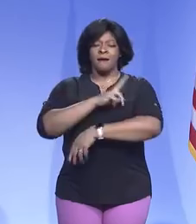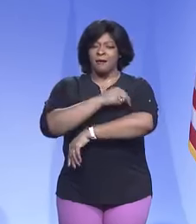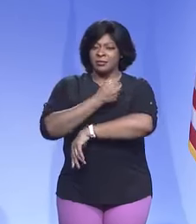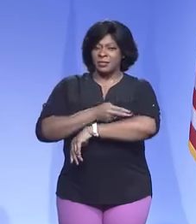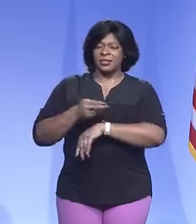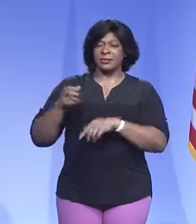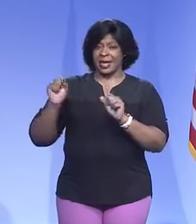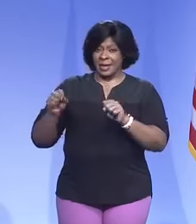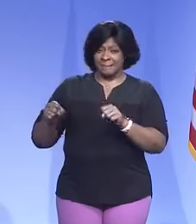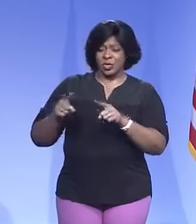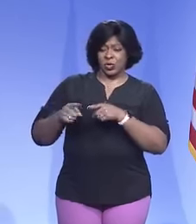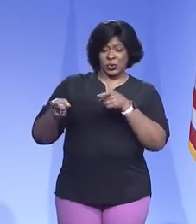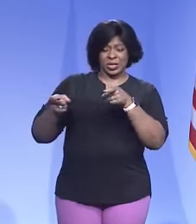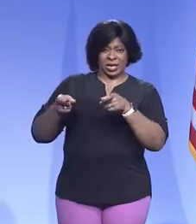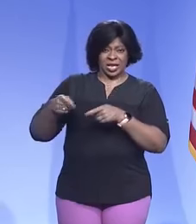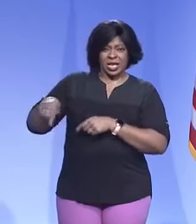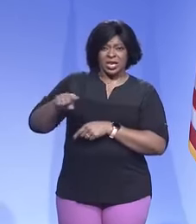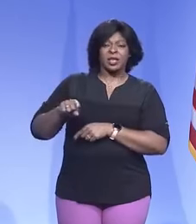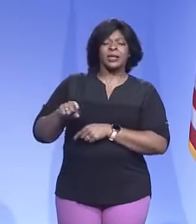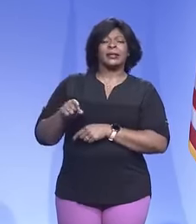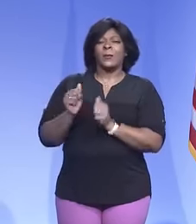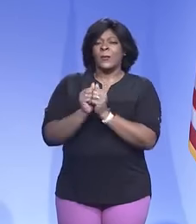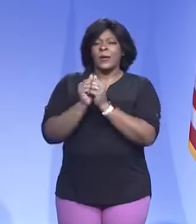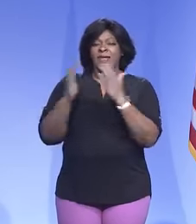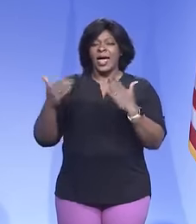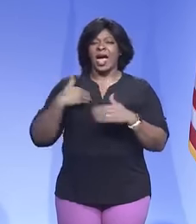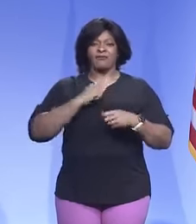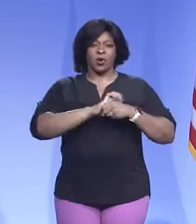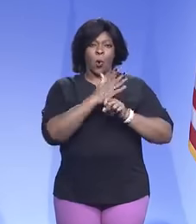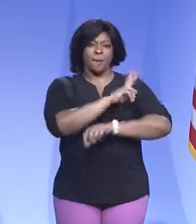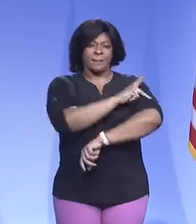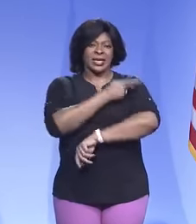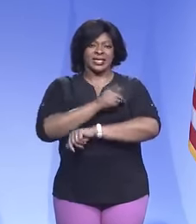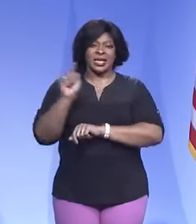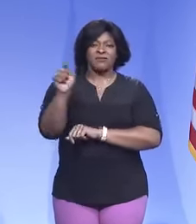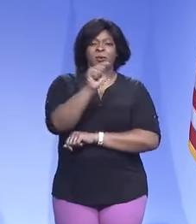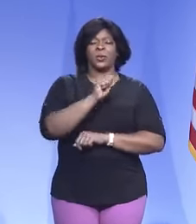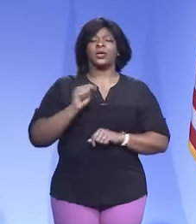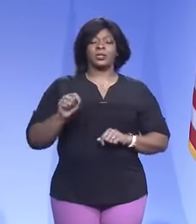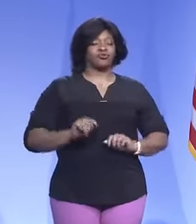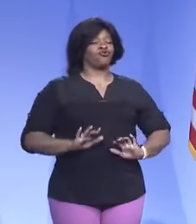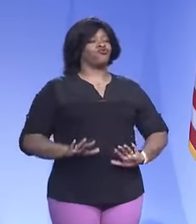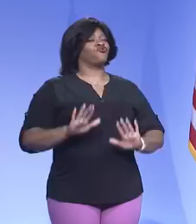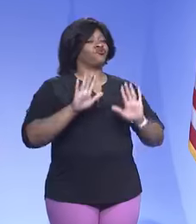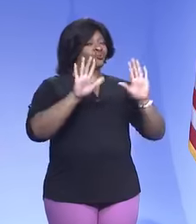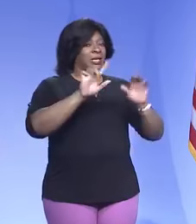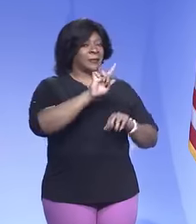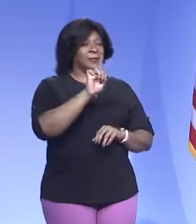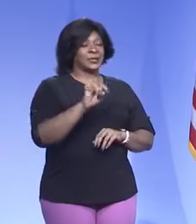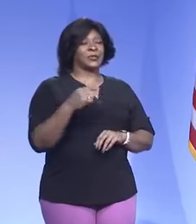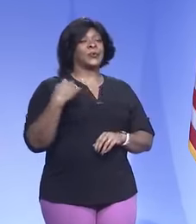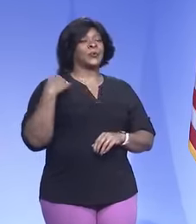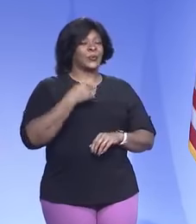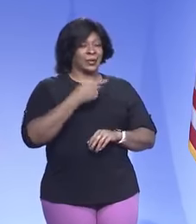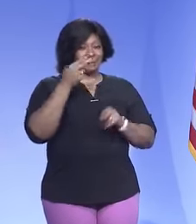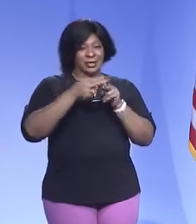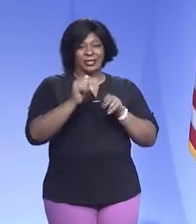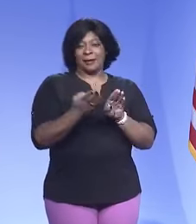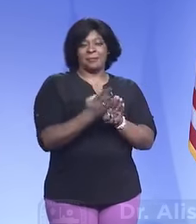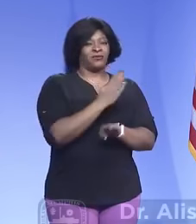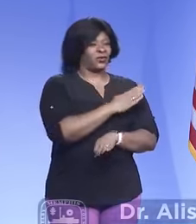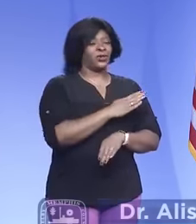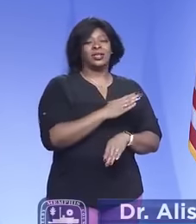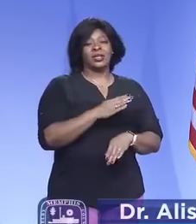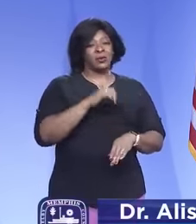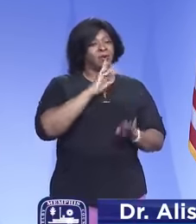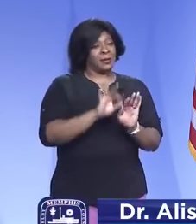hospitals being able to care for them without having COVID patients everywhere. So great question. And we have said this before, but I think